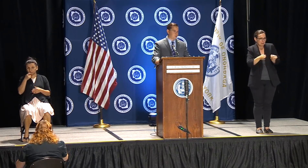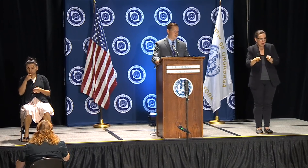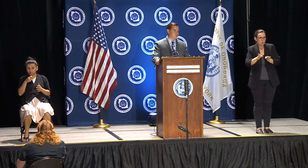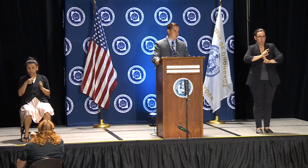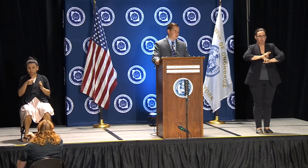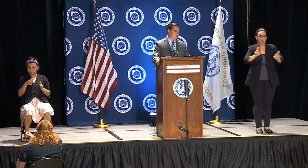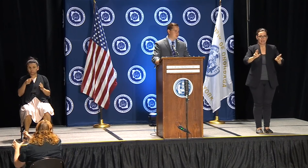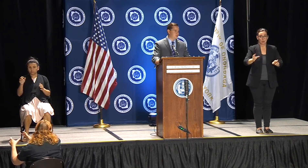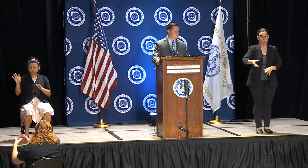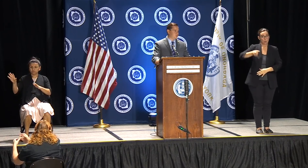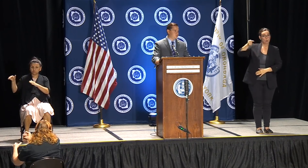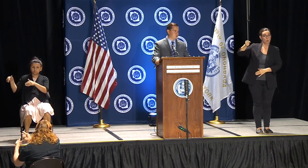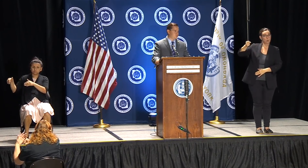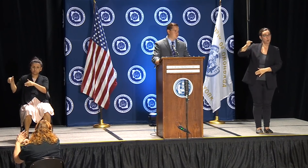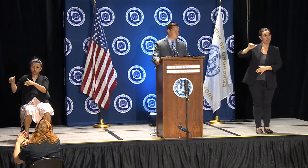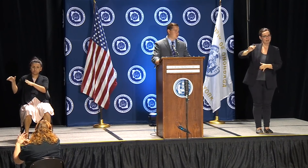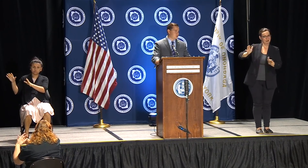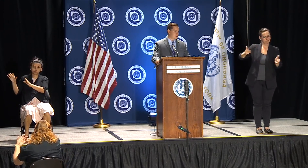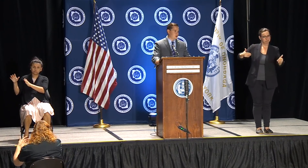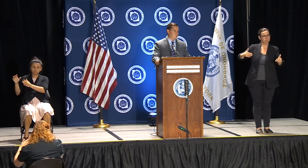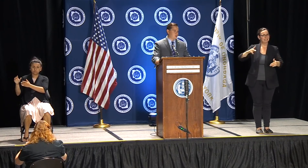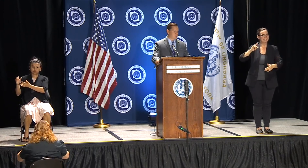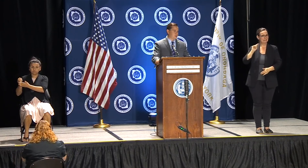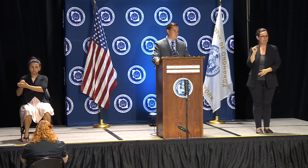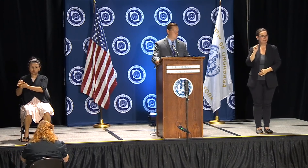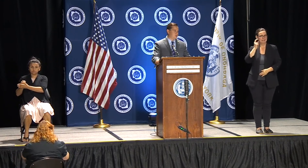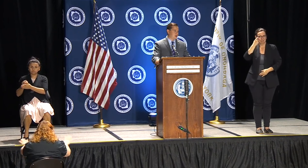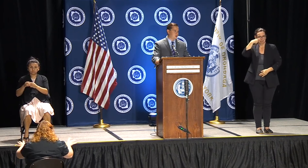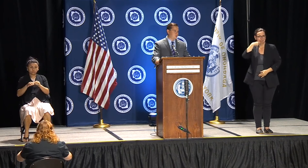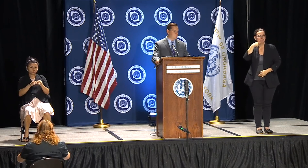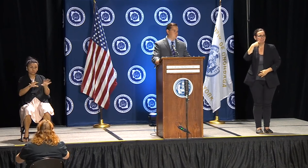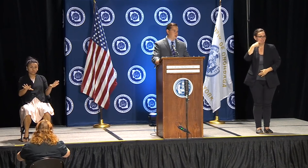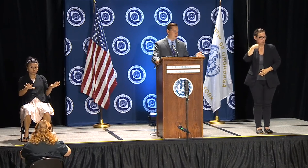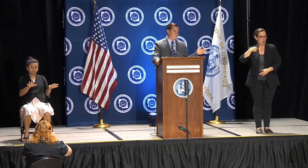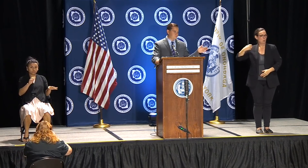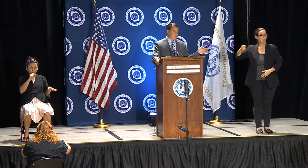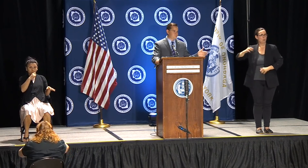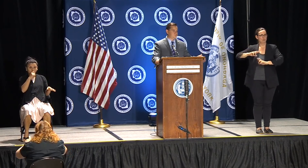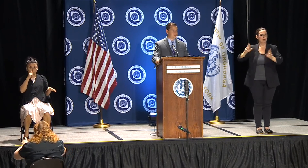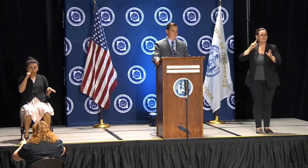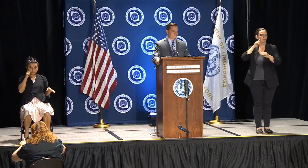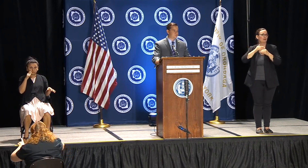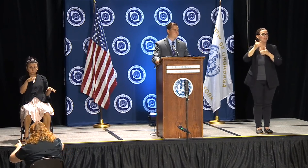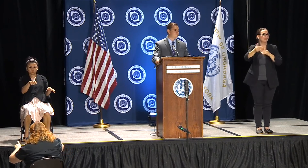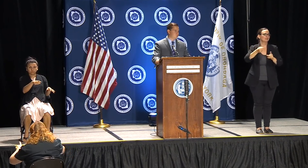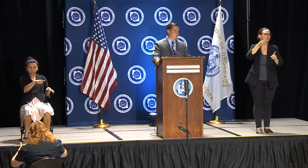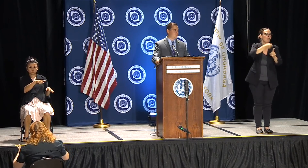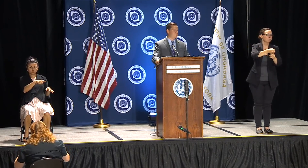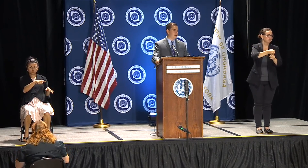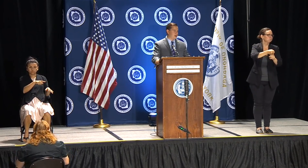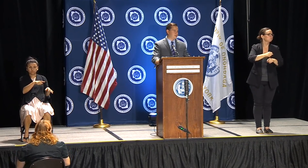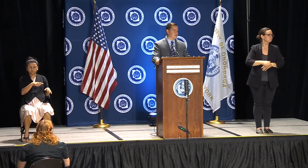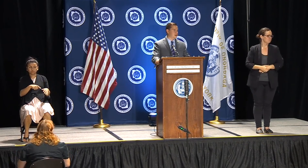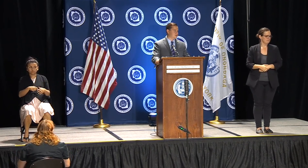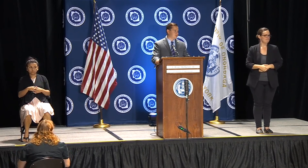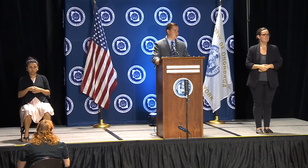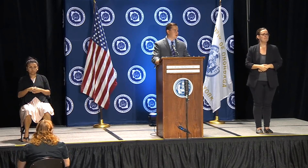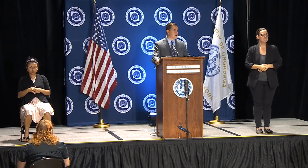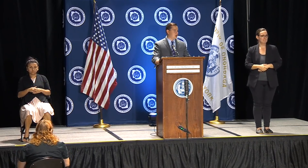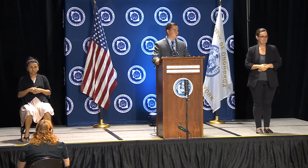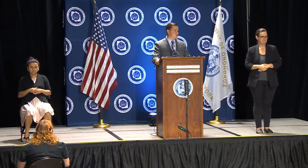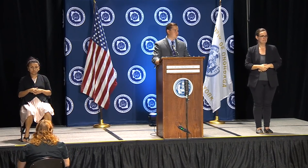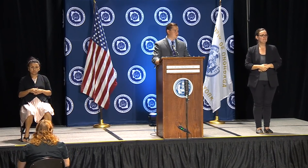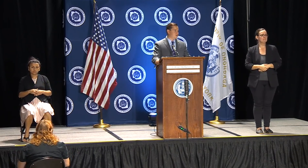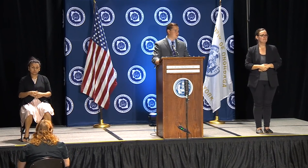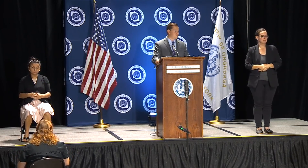in your supply chain, in your reserves when you need them. And I know we have quite a few diagnostic tests